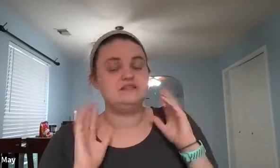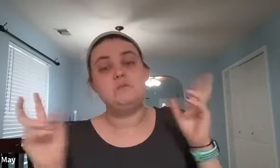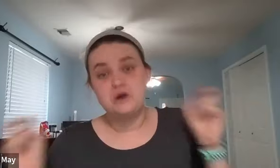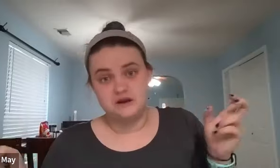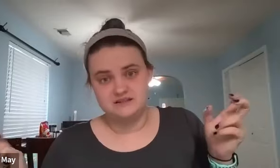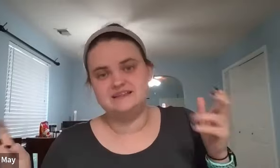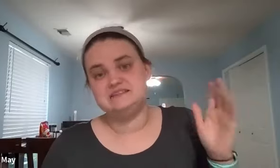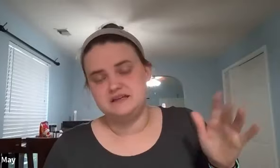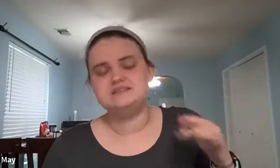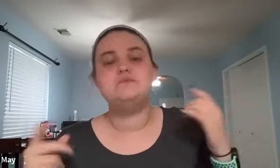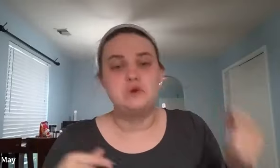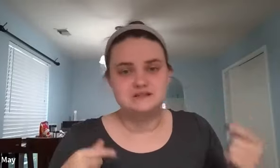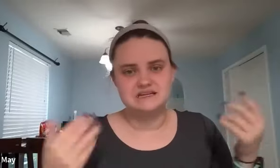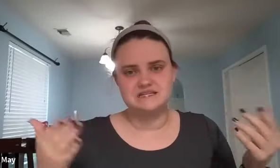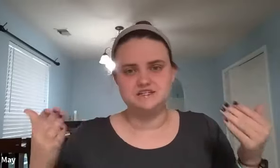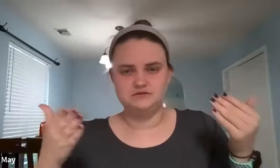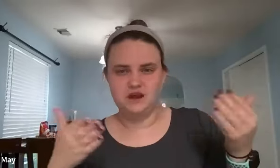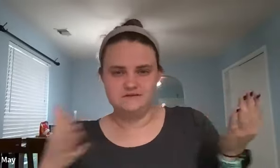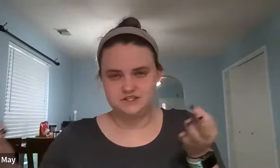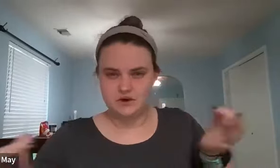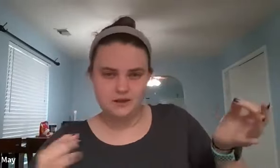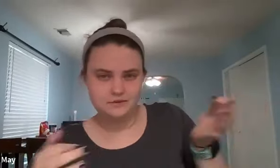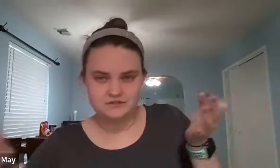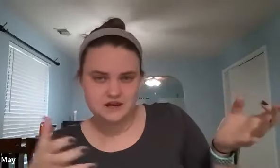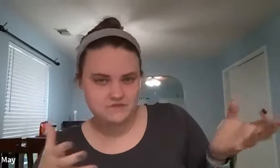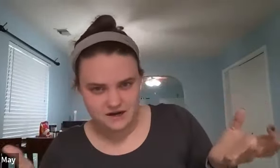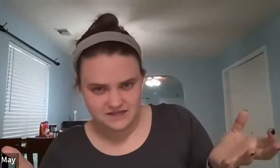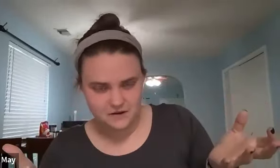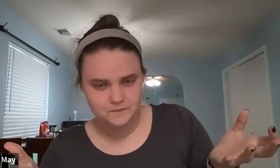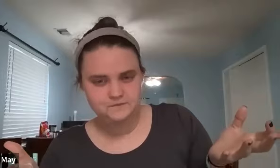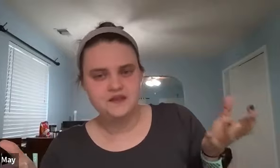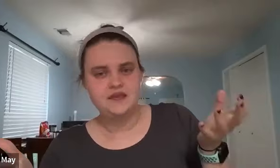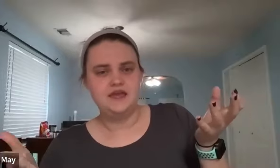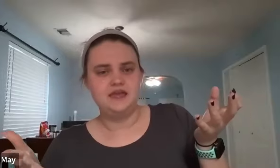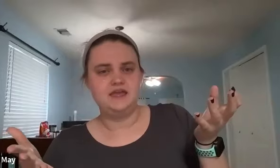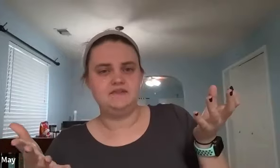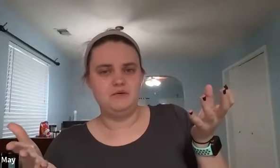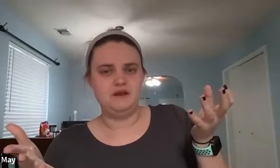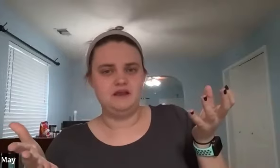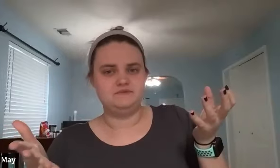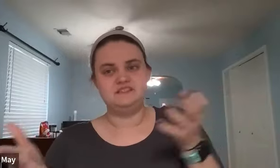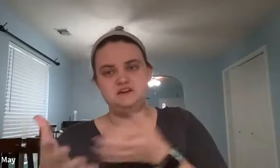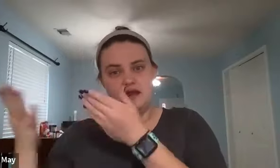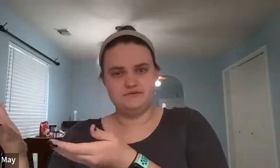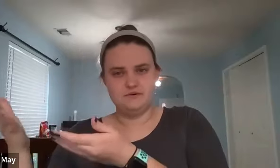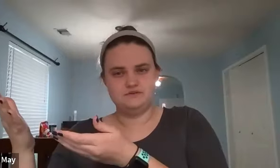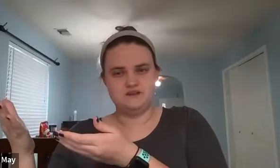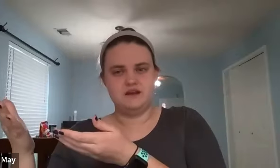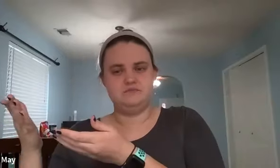some words, not signs, some words I tend to kind of describe and almost kind of act out. And that way, since they don't have their own sign, but I